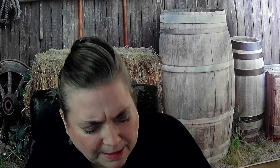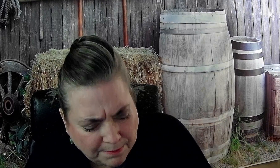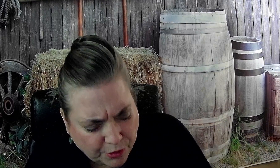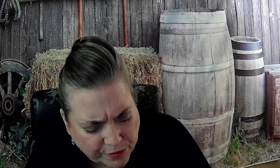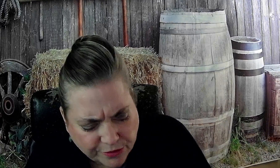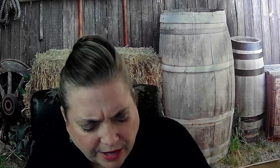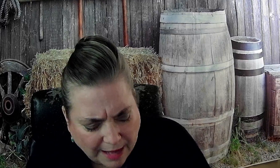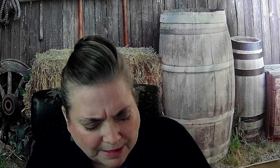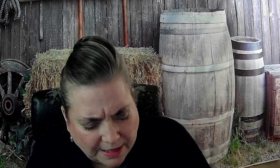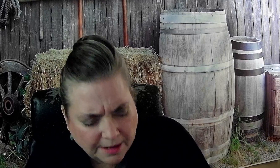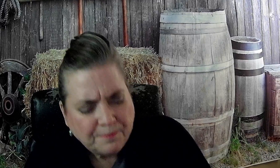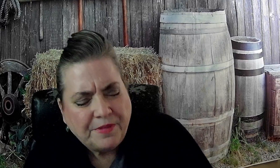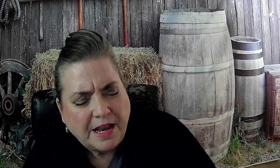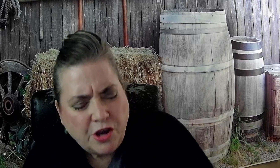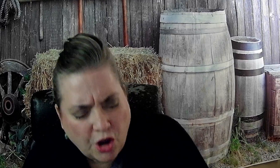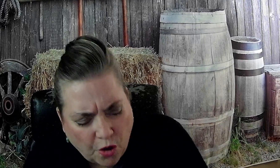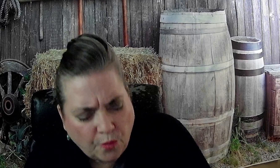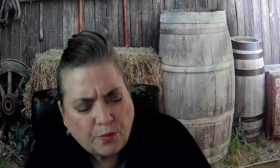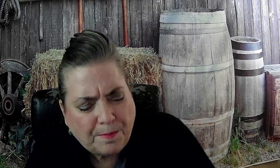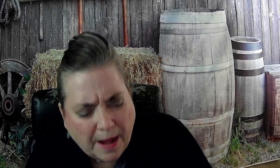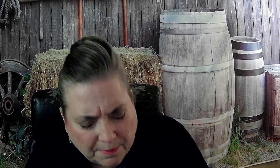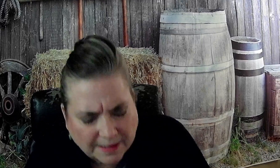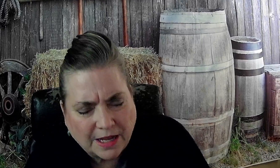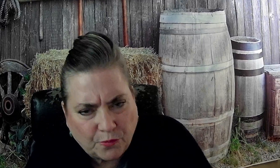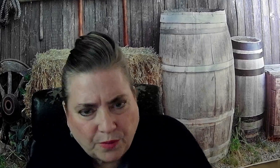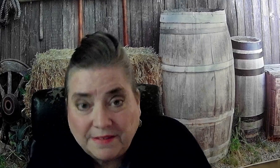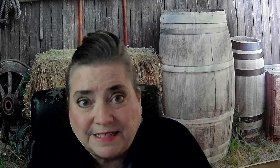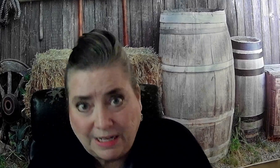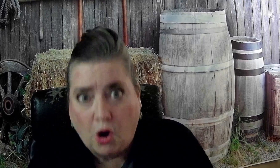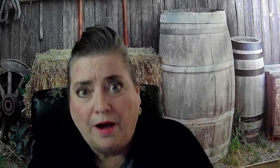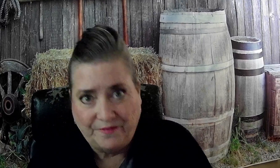blue tsunami, that no Republican wins any office.